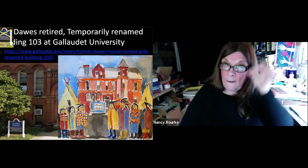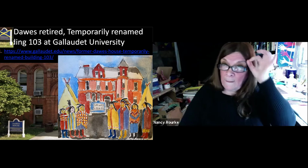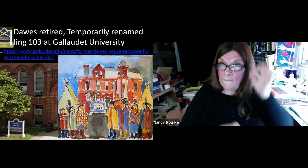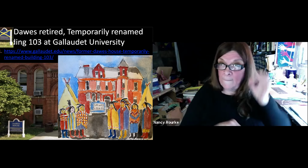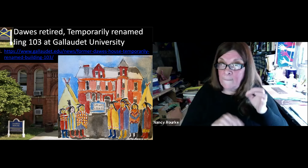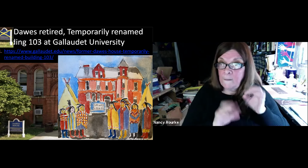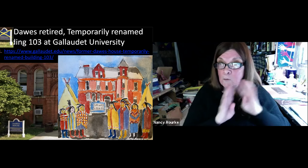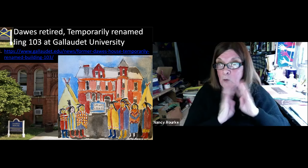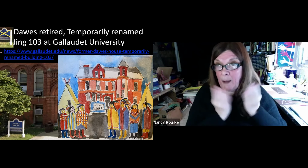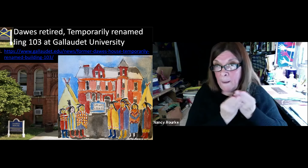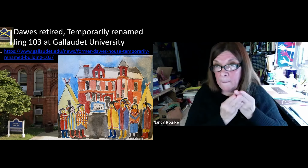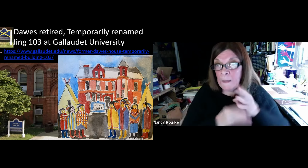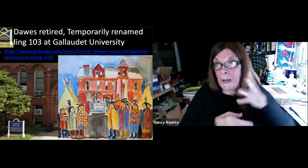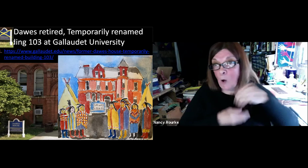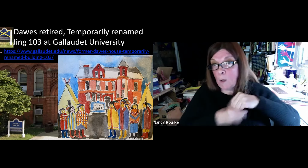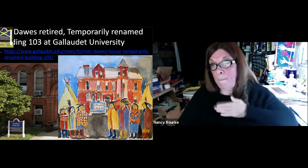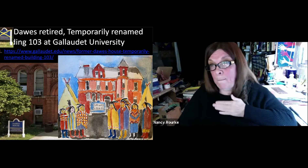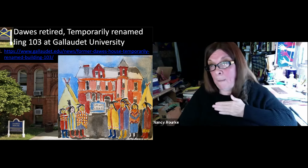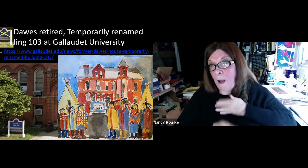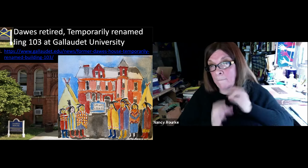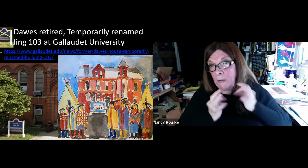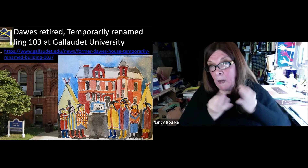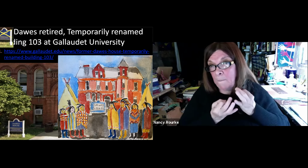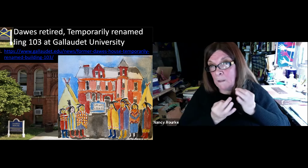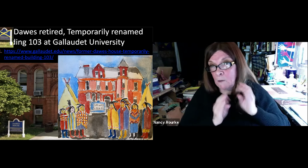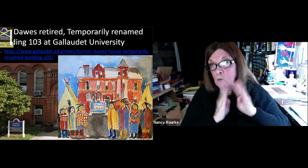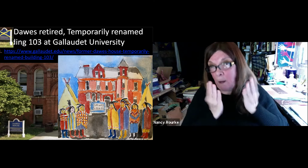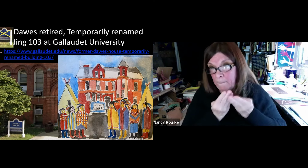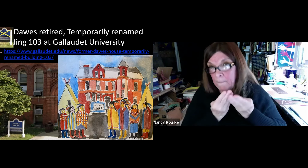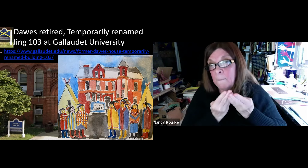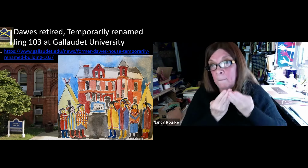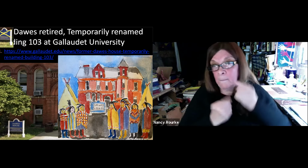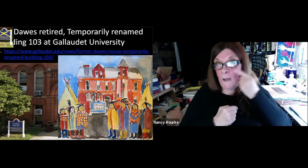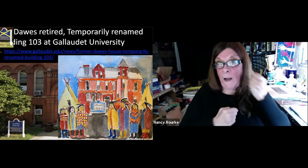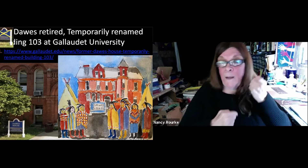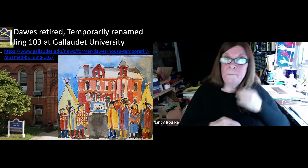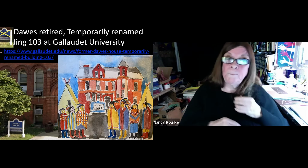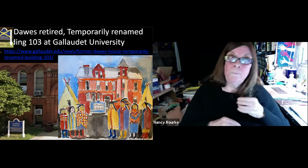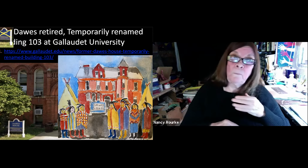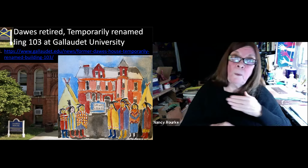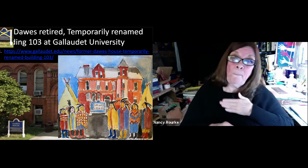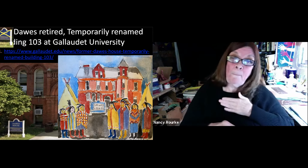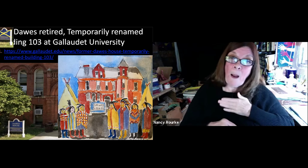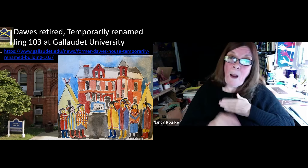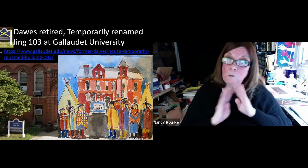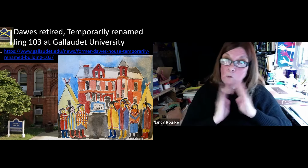And there have been multiple impacts to other Native tribes, including my own family's tribe.